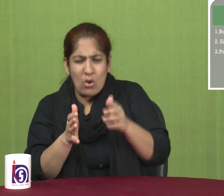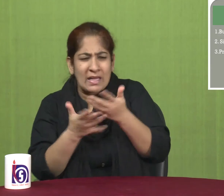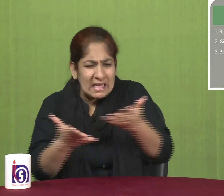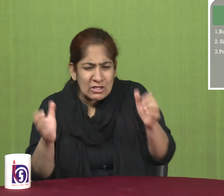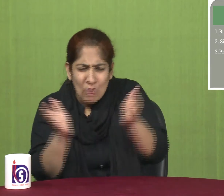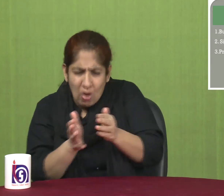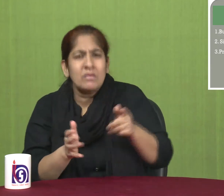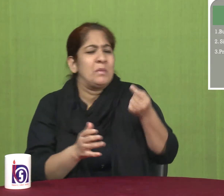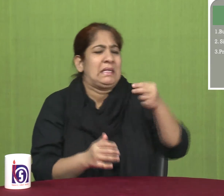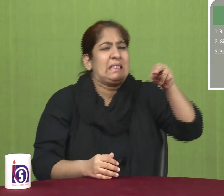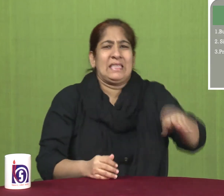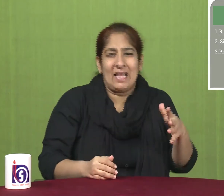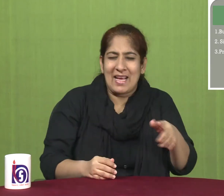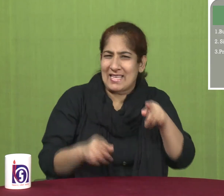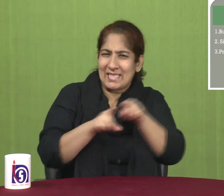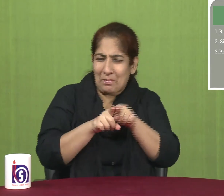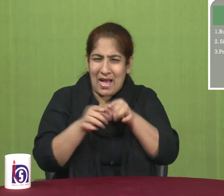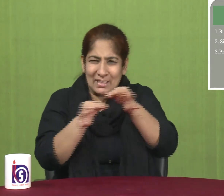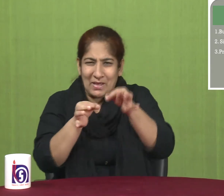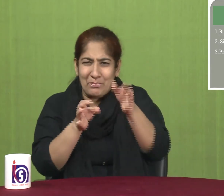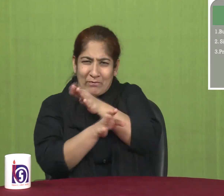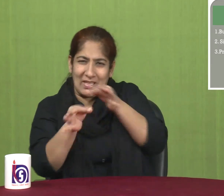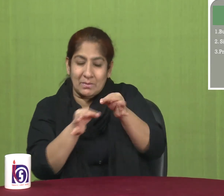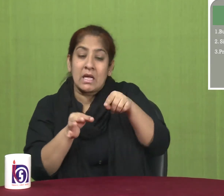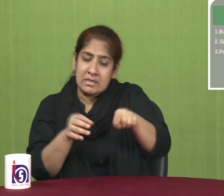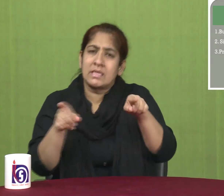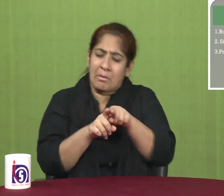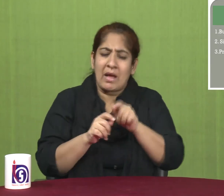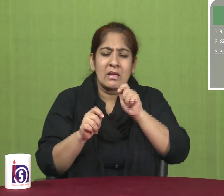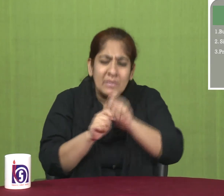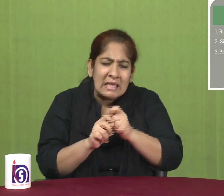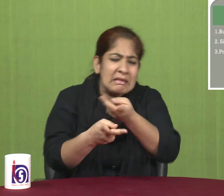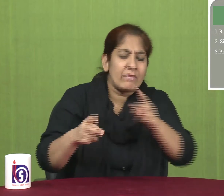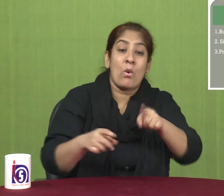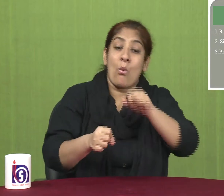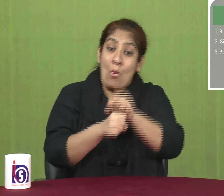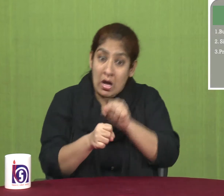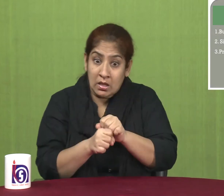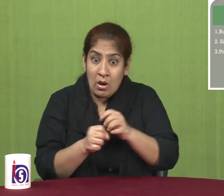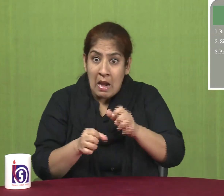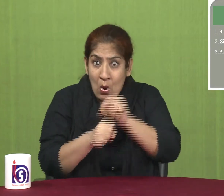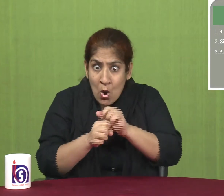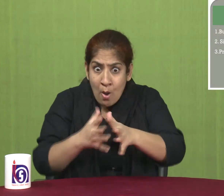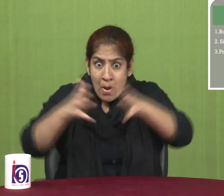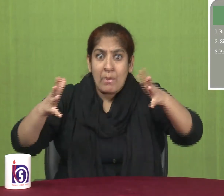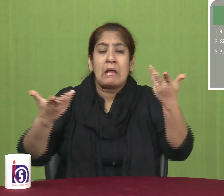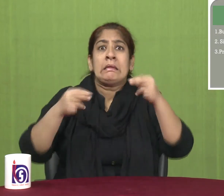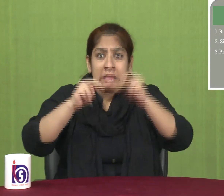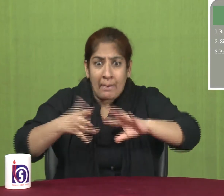If the work is small, then you need not have a good amount of capital. But if work